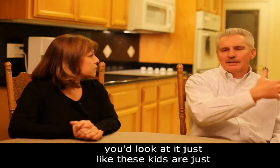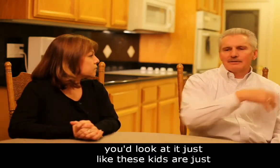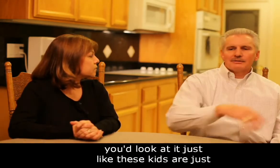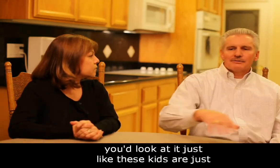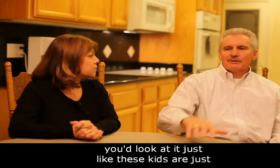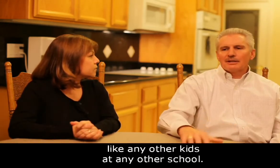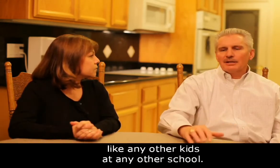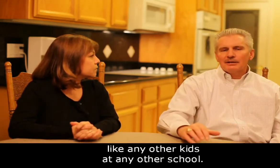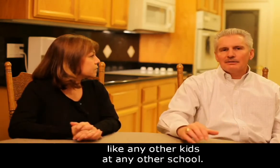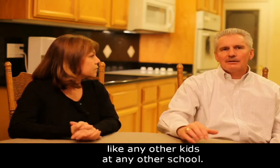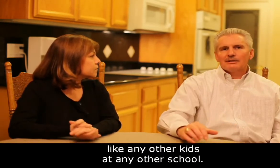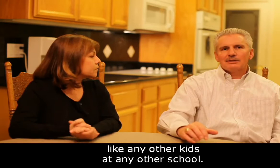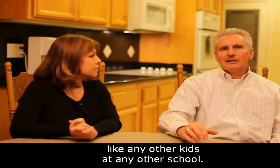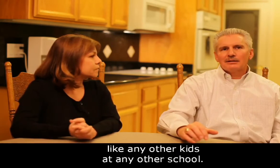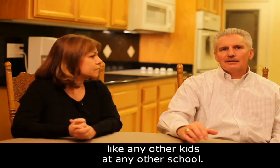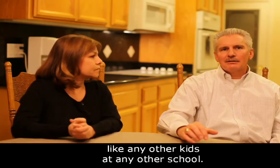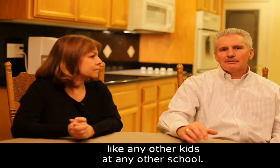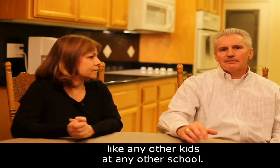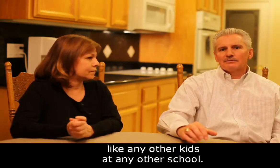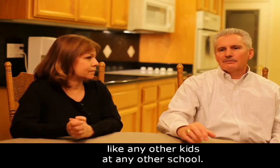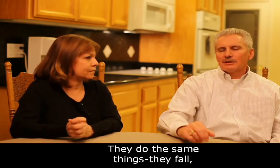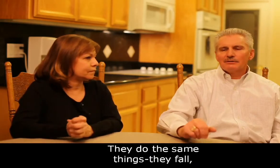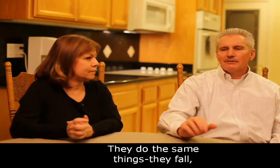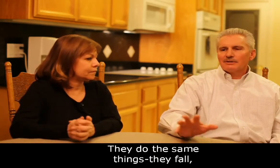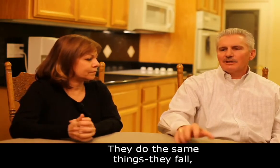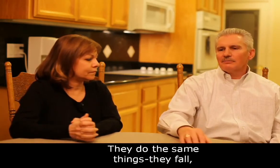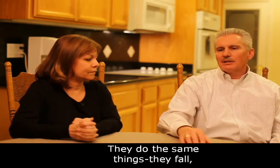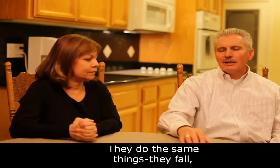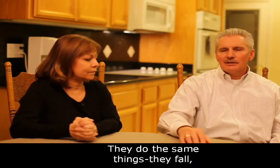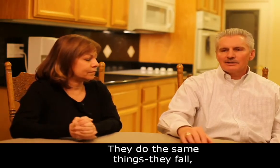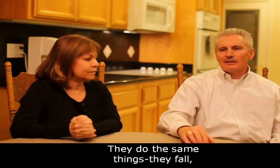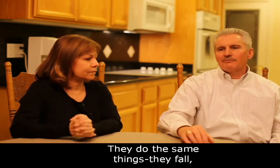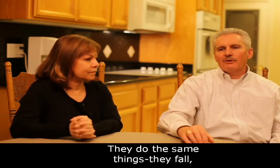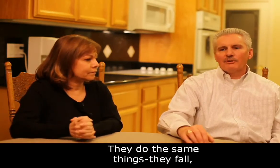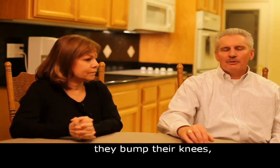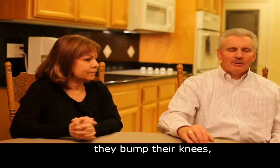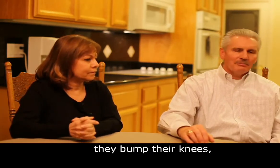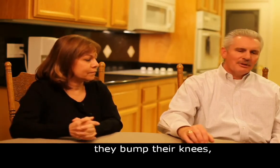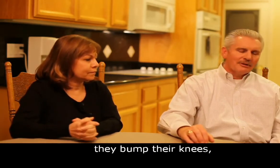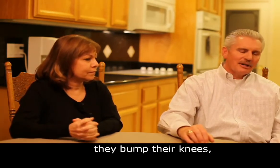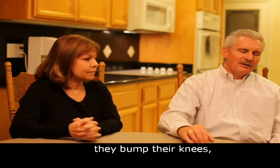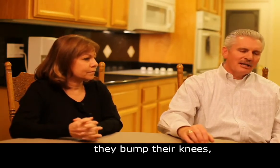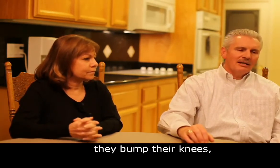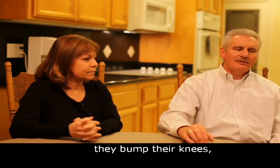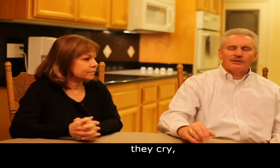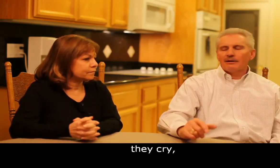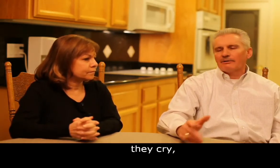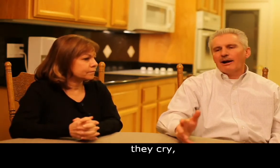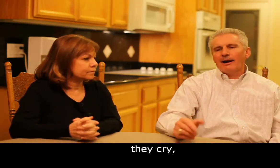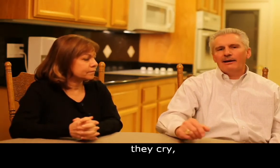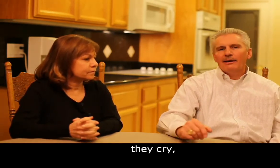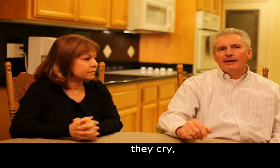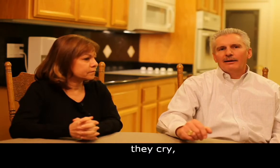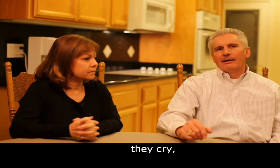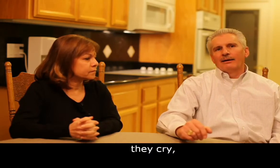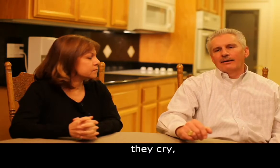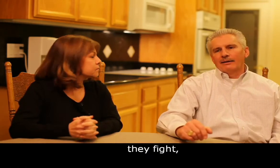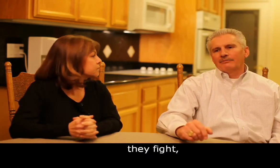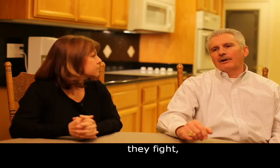kids are just any other kids at any other school. They do the same things. They fall, they bump their knees, they cry, they fight,